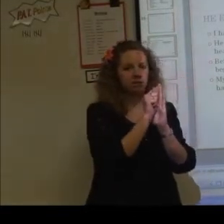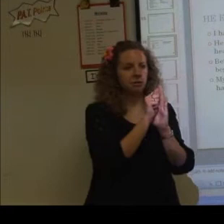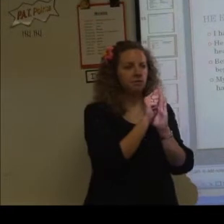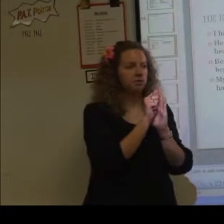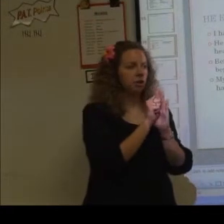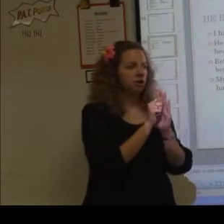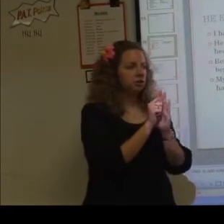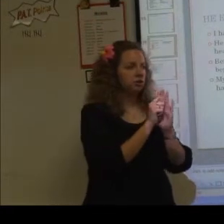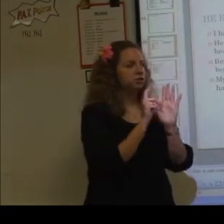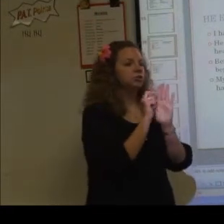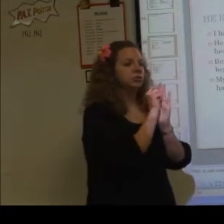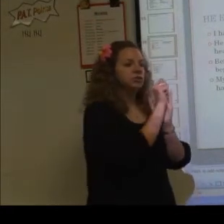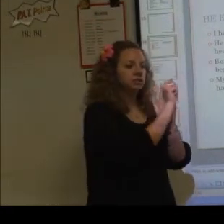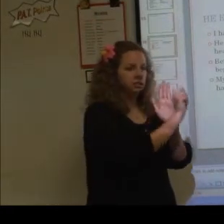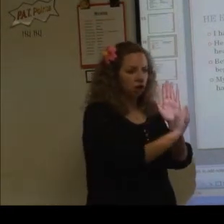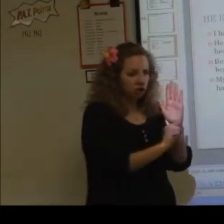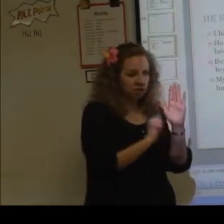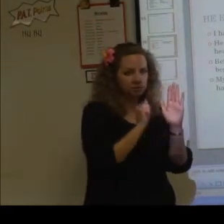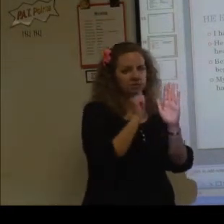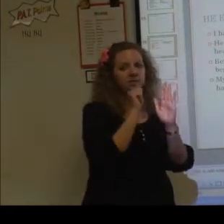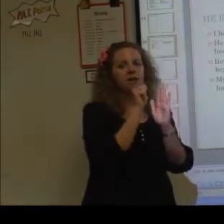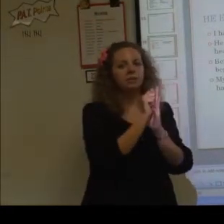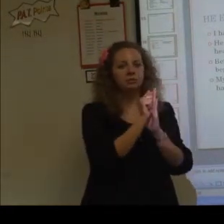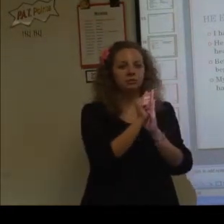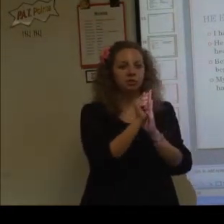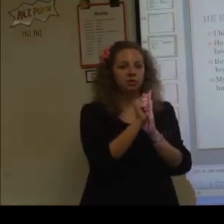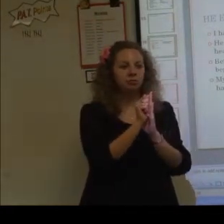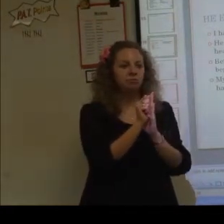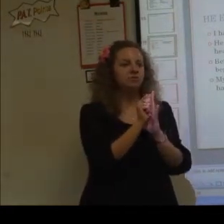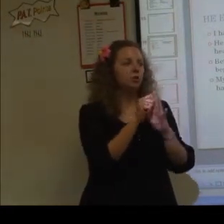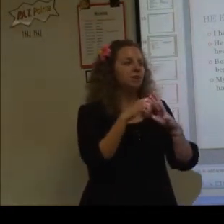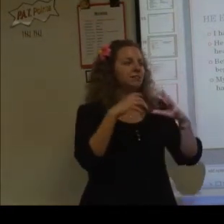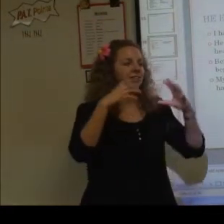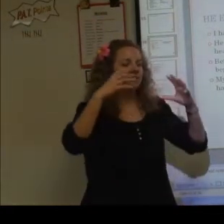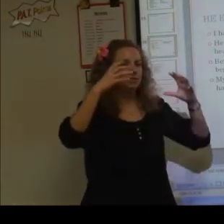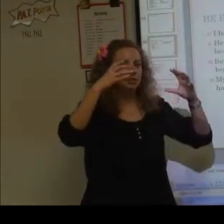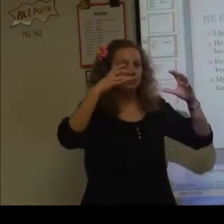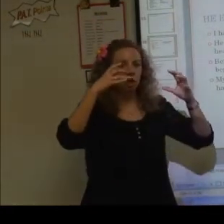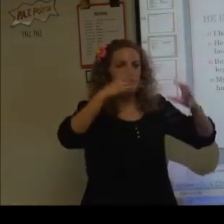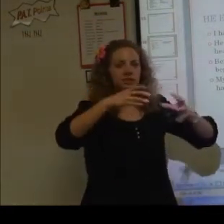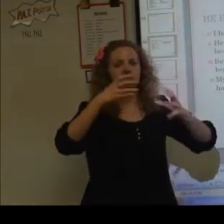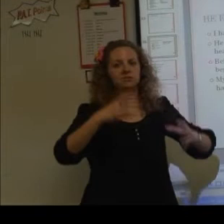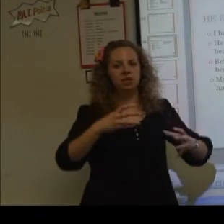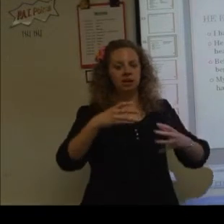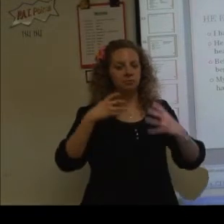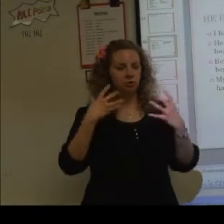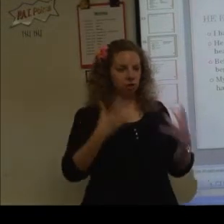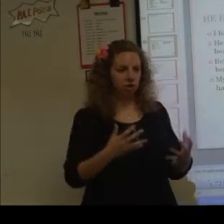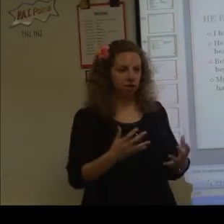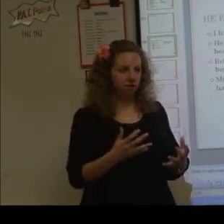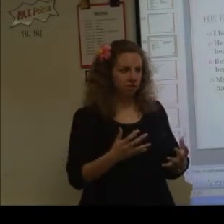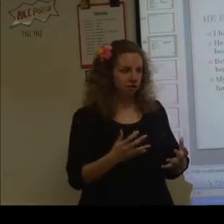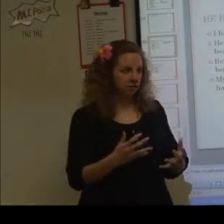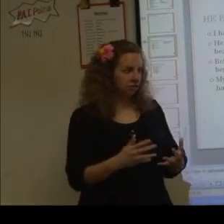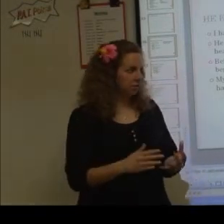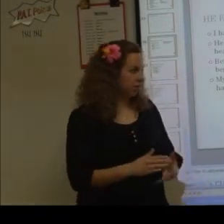talked about before. So this is the concept of time that it's referring to, before even the concept of time started.